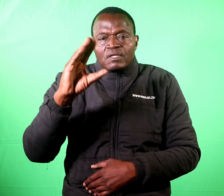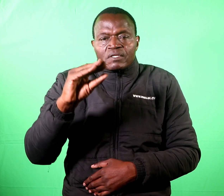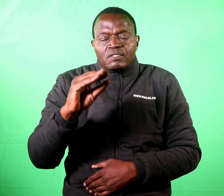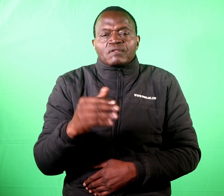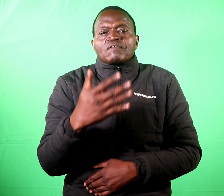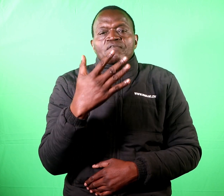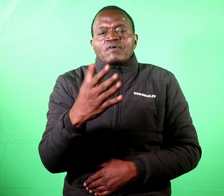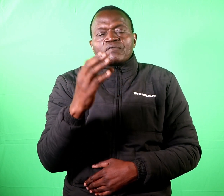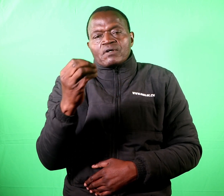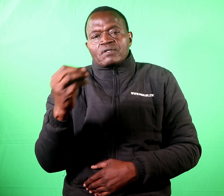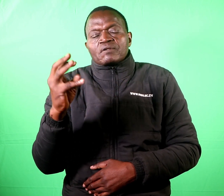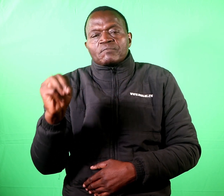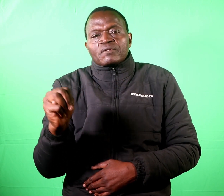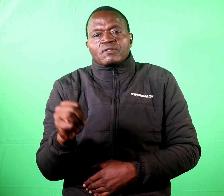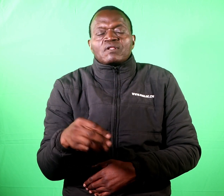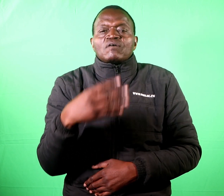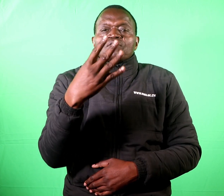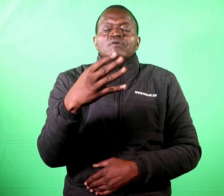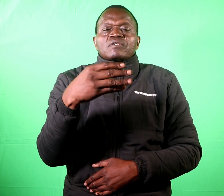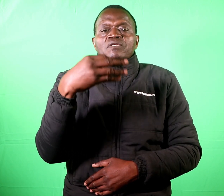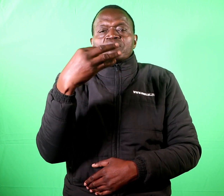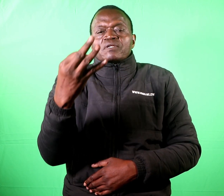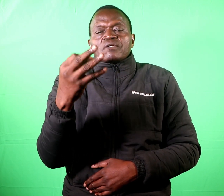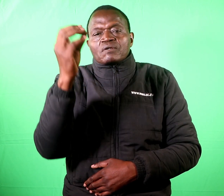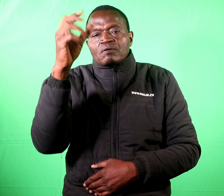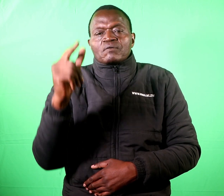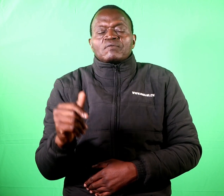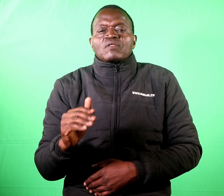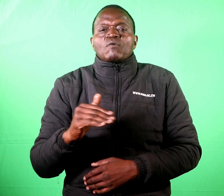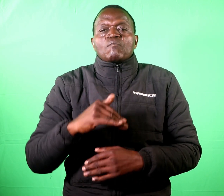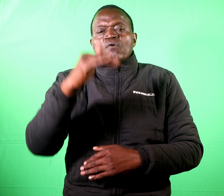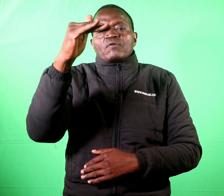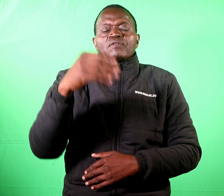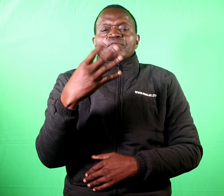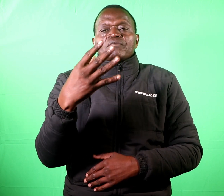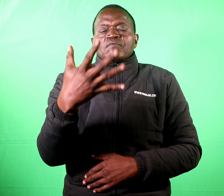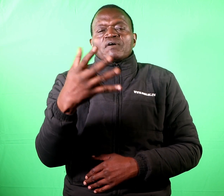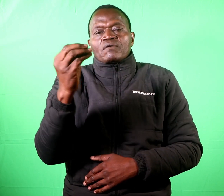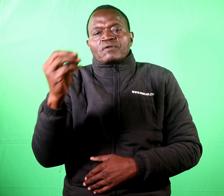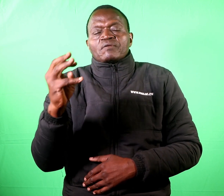500 meters, 43%, more than 500 meters but less than 1